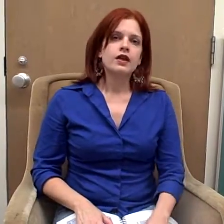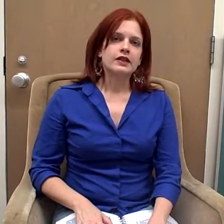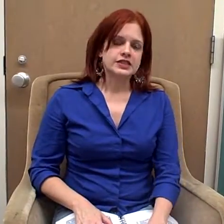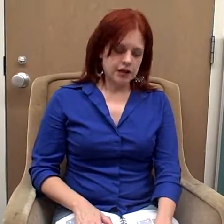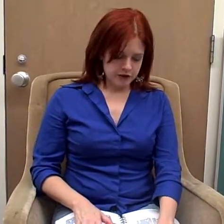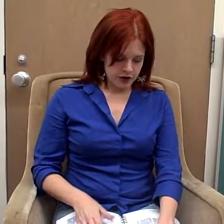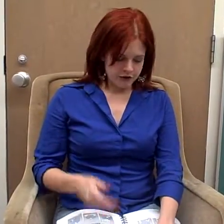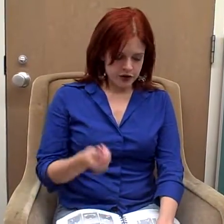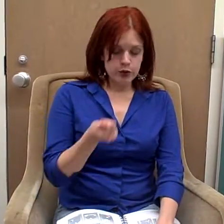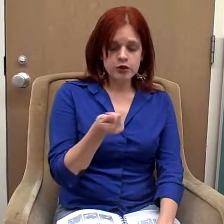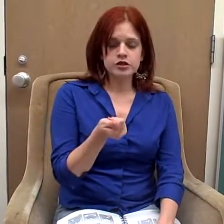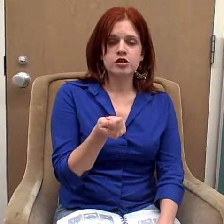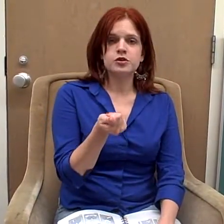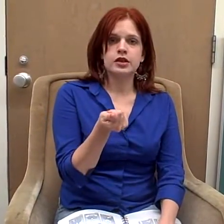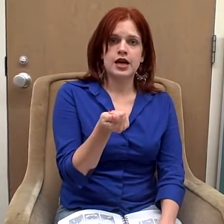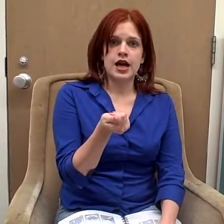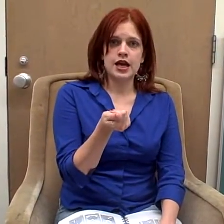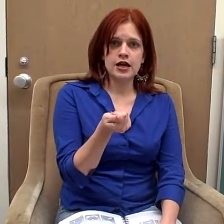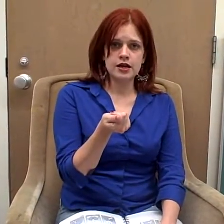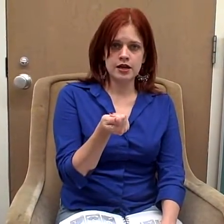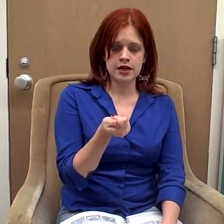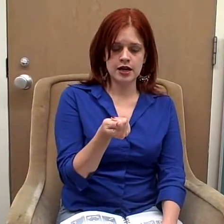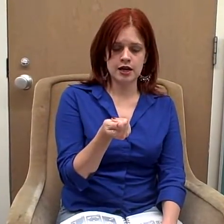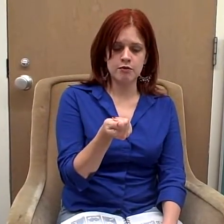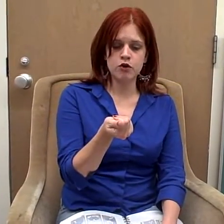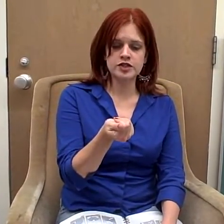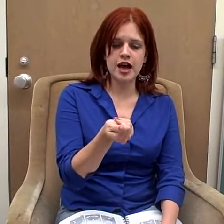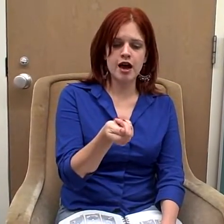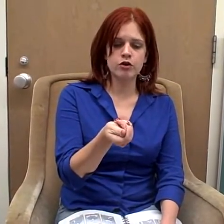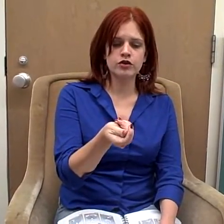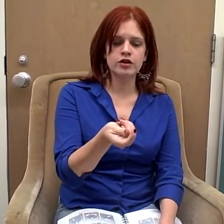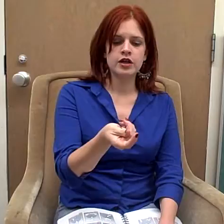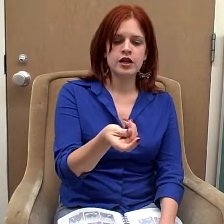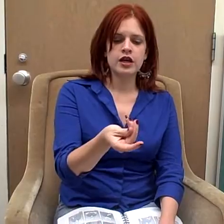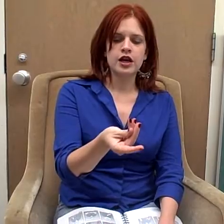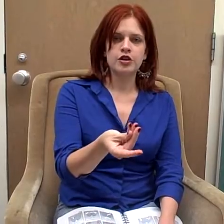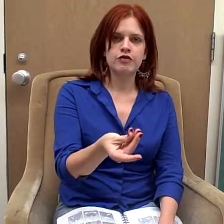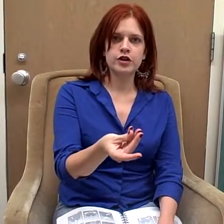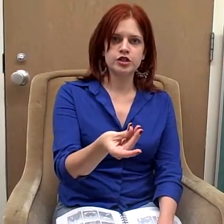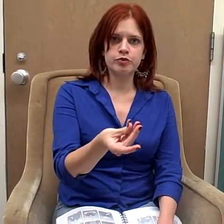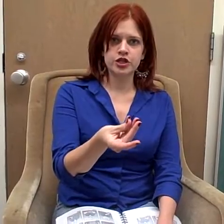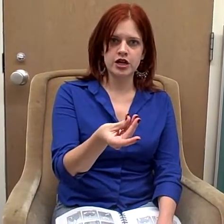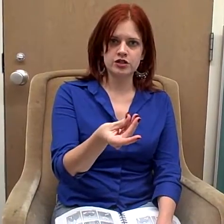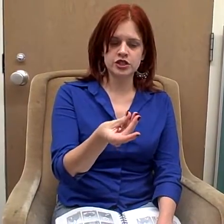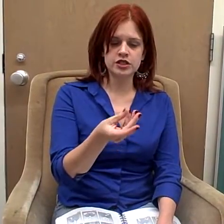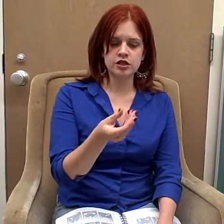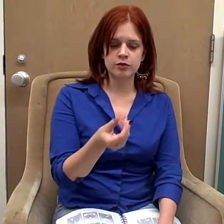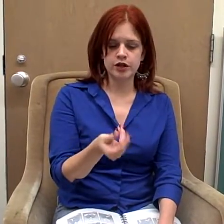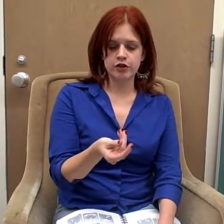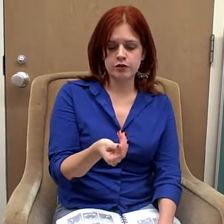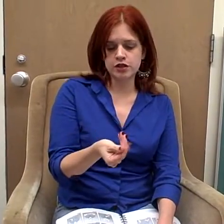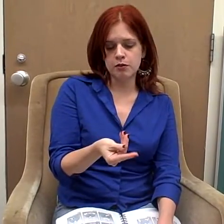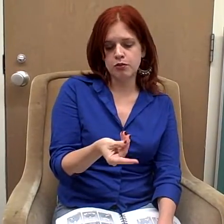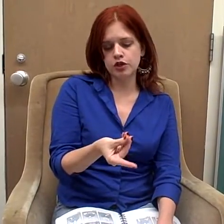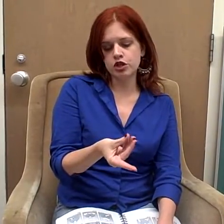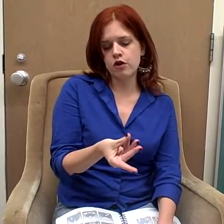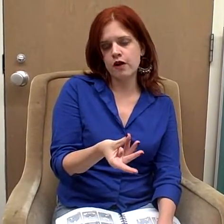This sign for a few starts with an A, and it moves out, and your fingers brush out just a little bit. Your thumb's going to brush along each